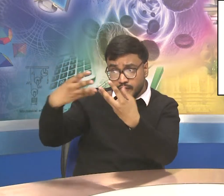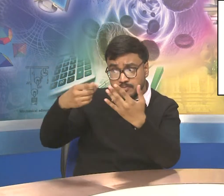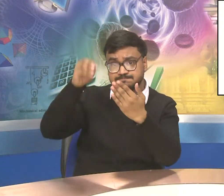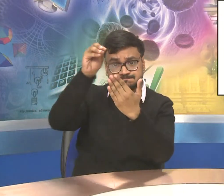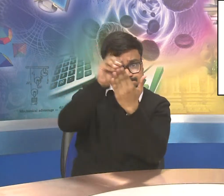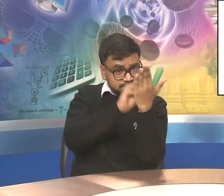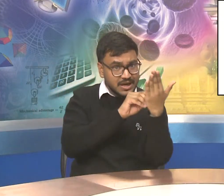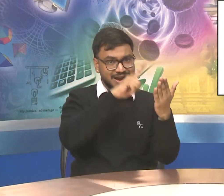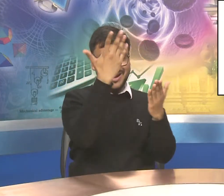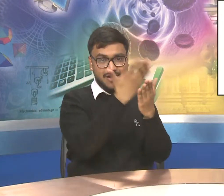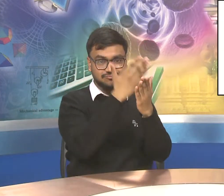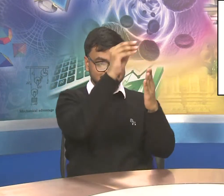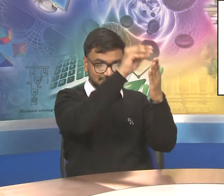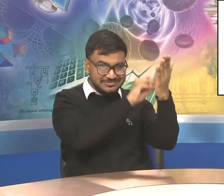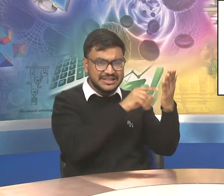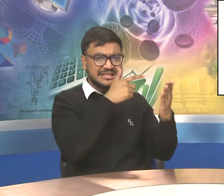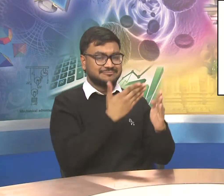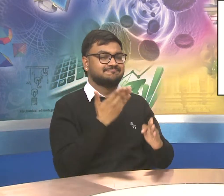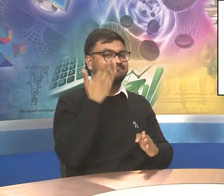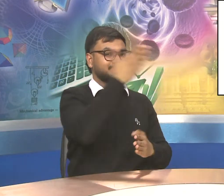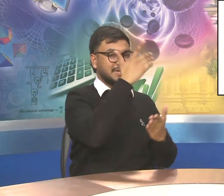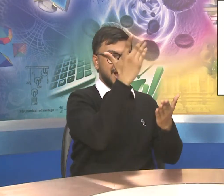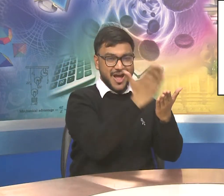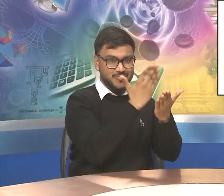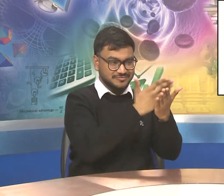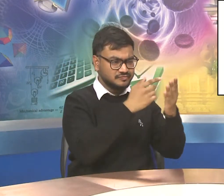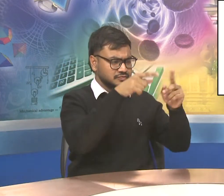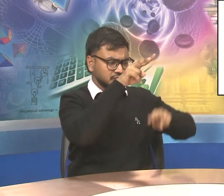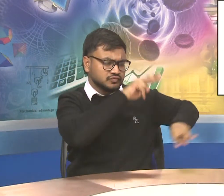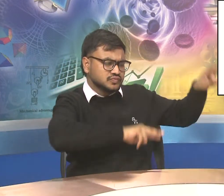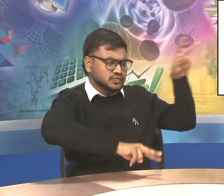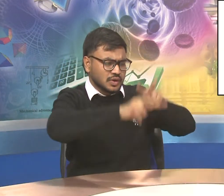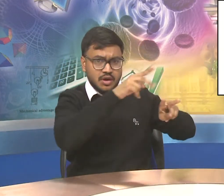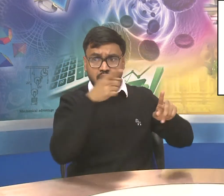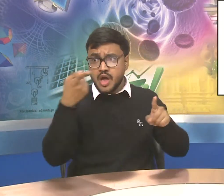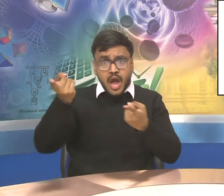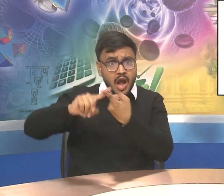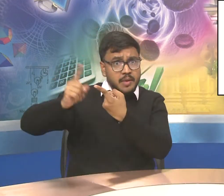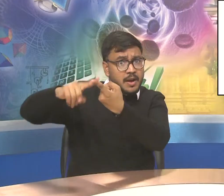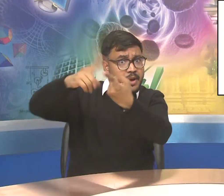developments in their areas of interest on a regular basis.